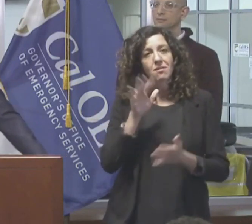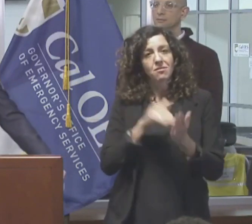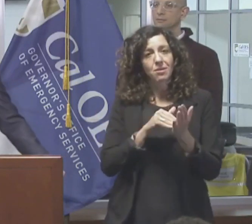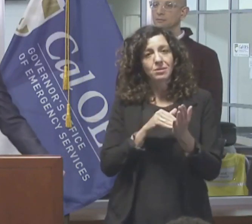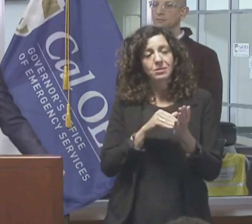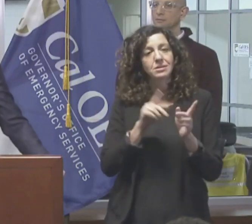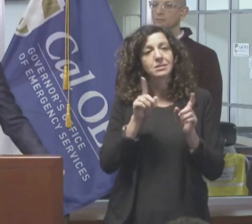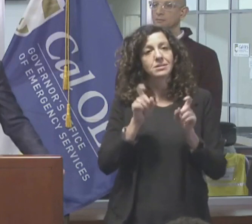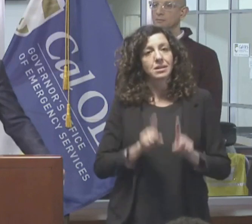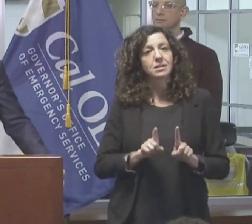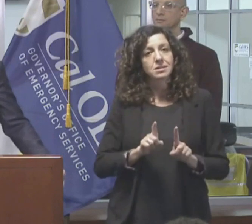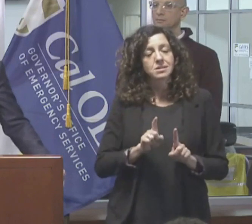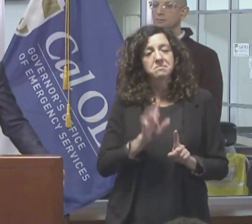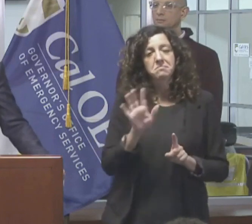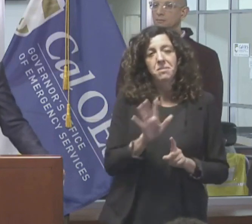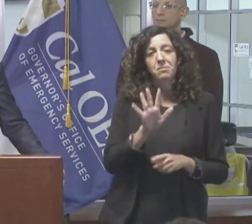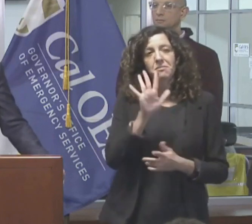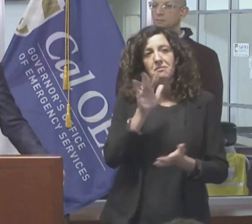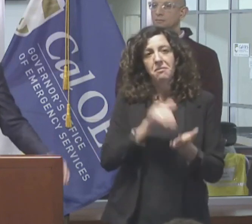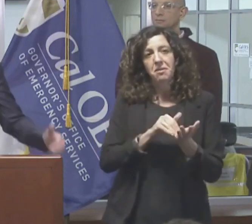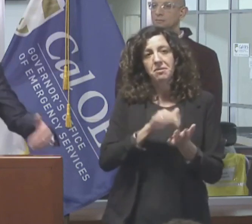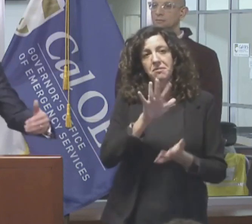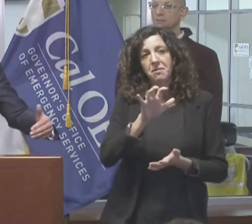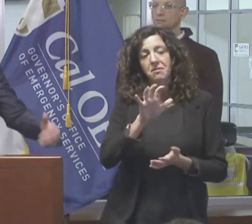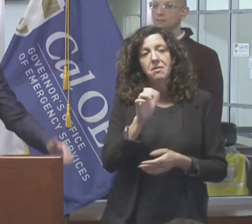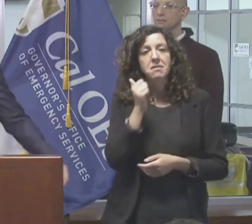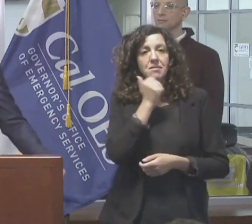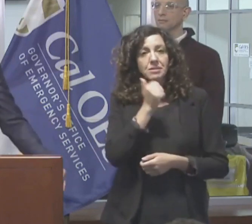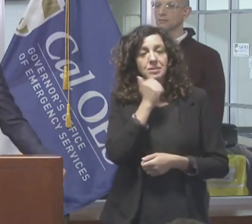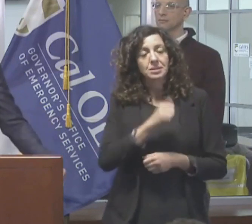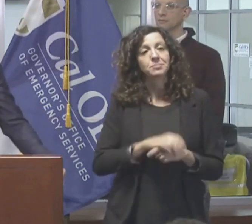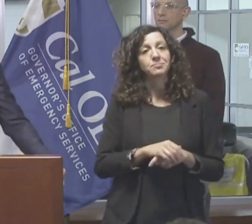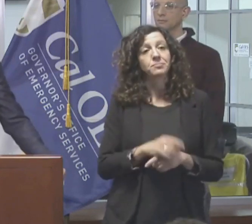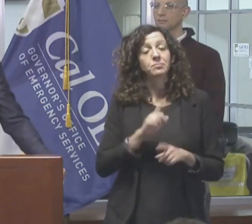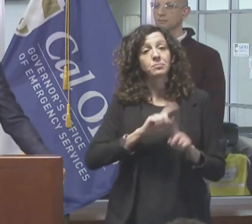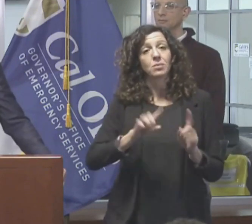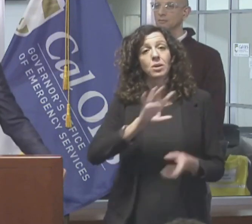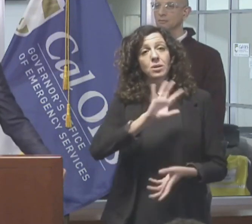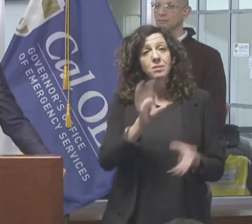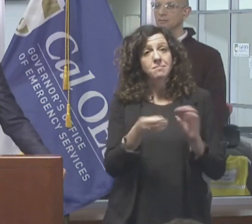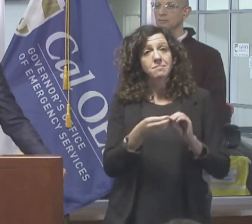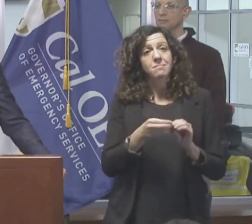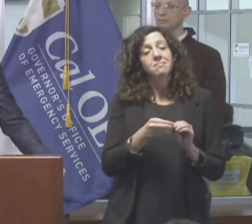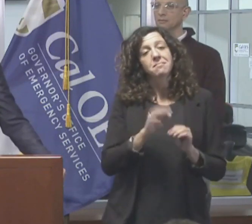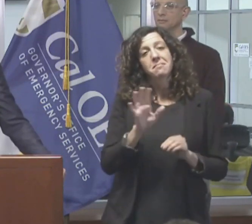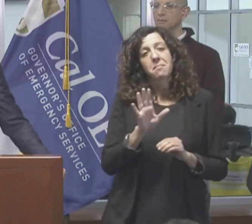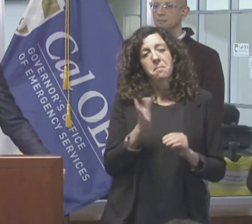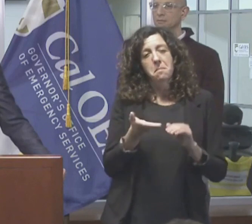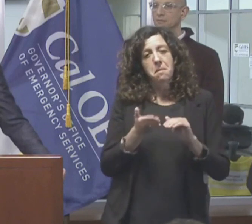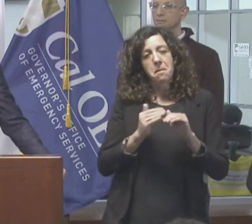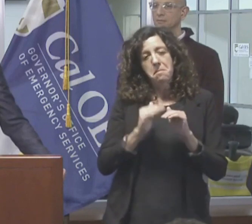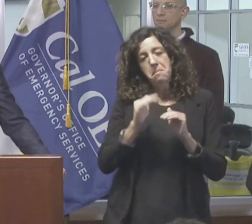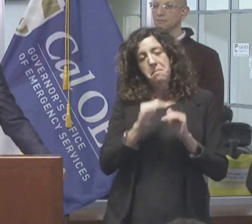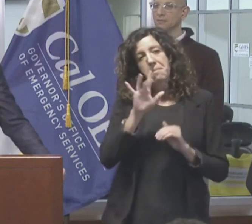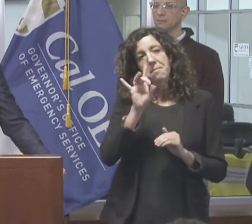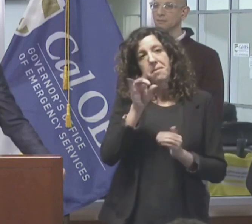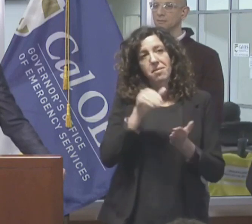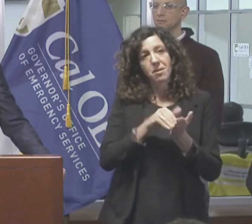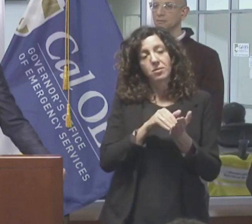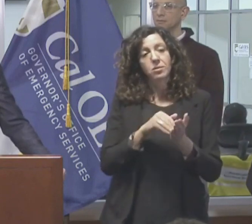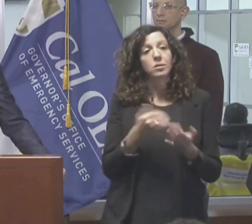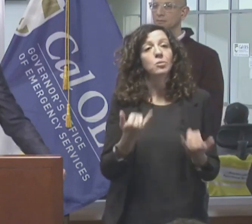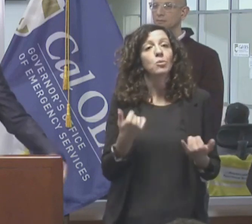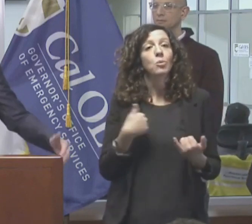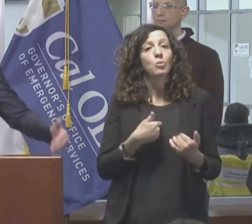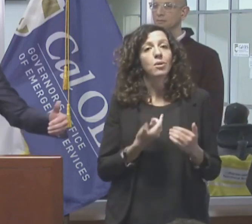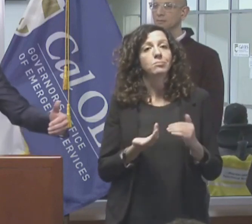as 5,500 a day. But the total number, north of 8,000, and we are increasing our